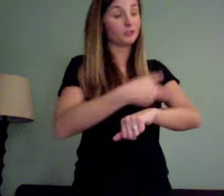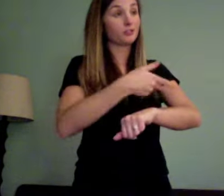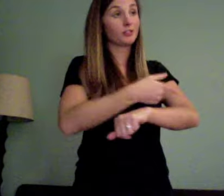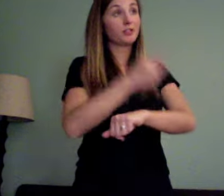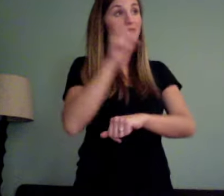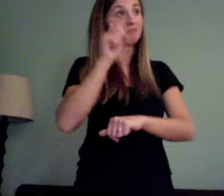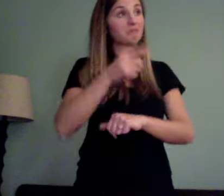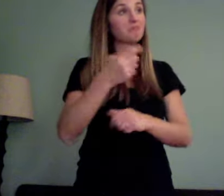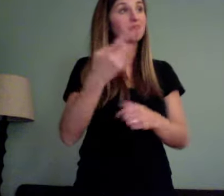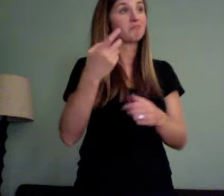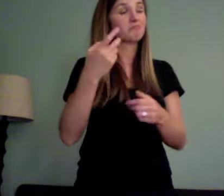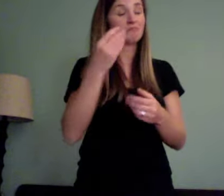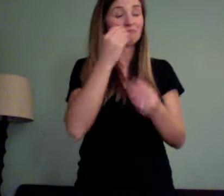There's people that need to hear about me.